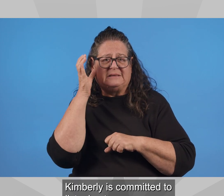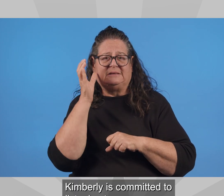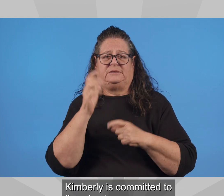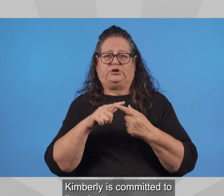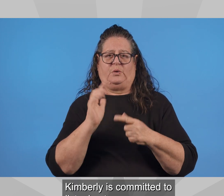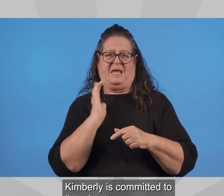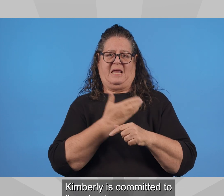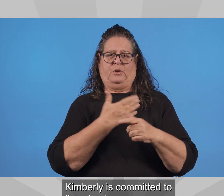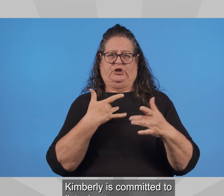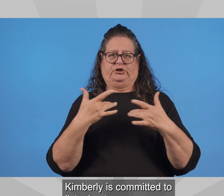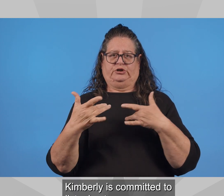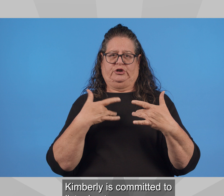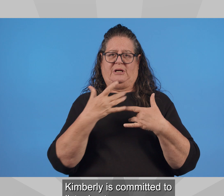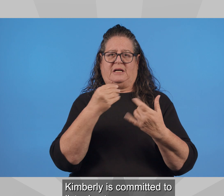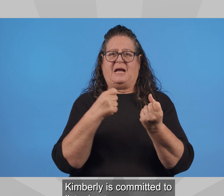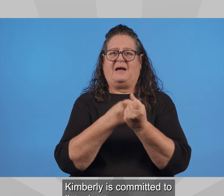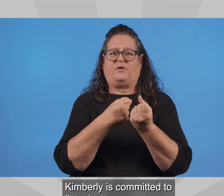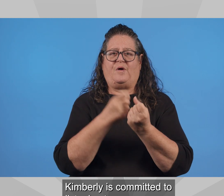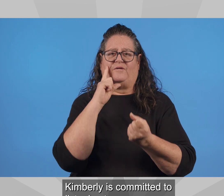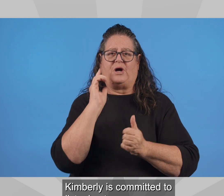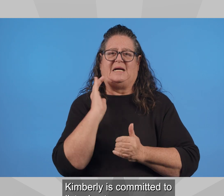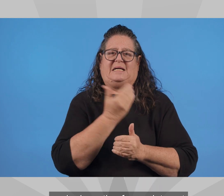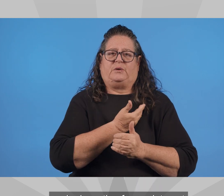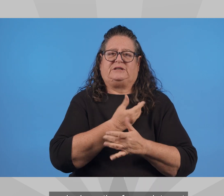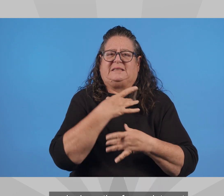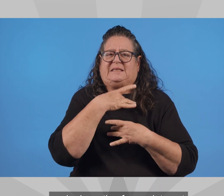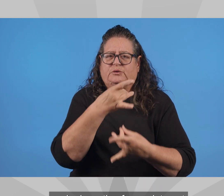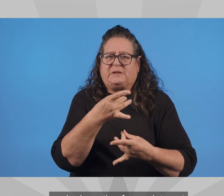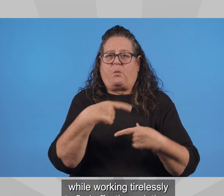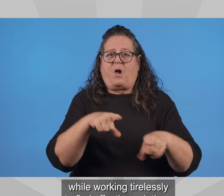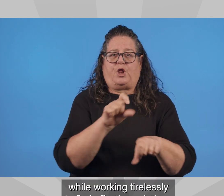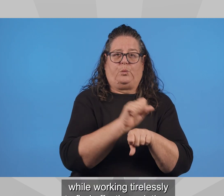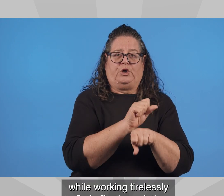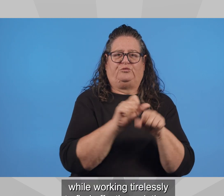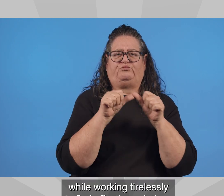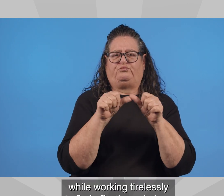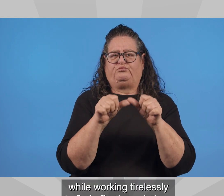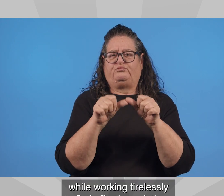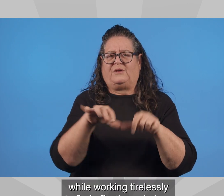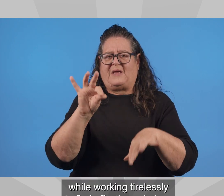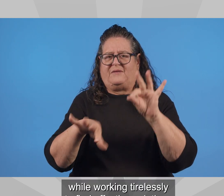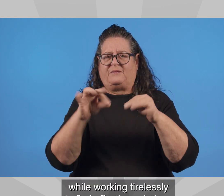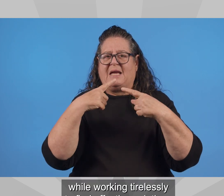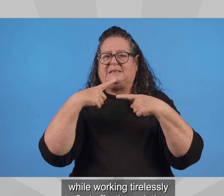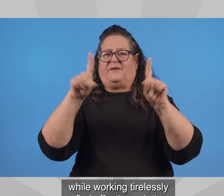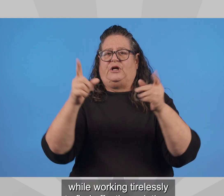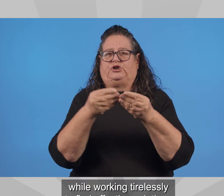Kimberly is committed to listening to our concerns and advocating for our interest while working tirelessly to find effective